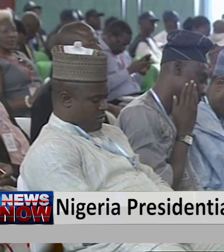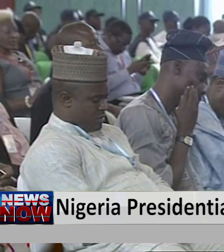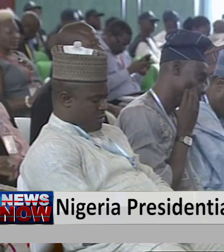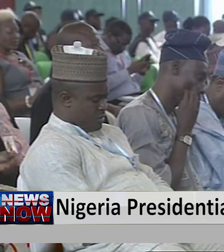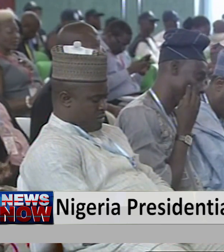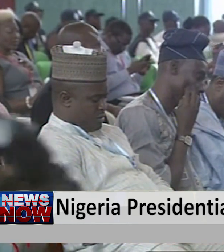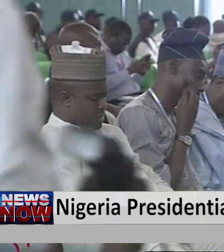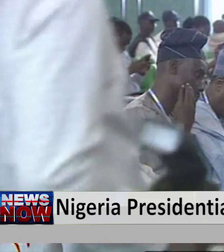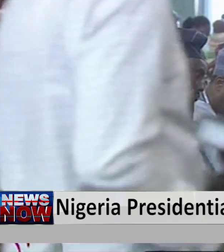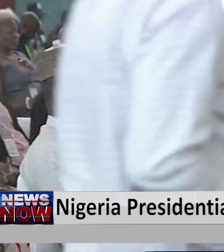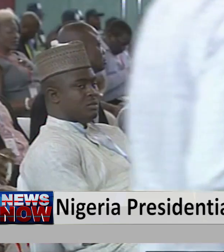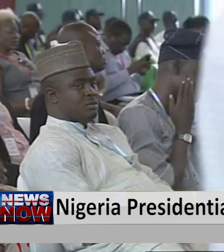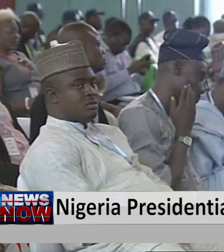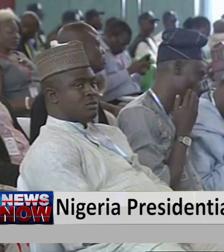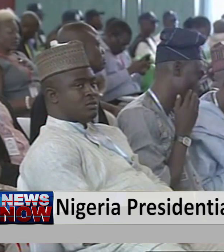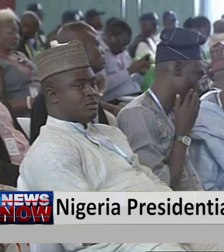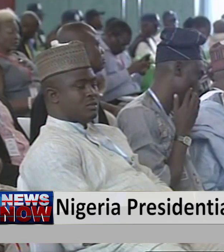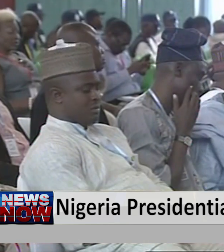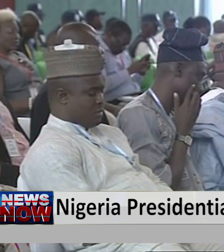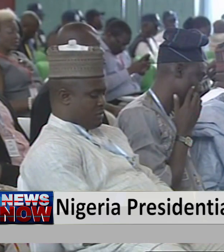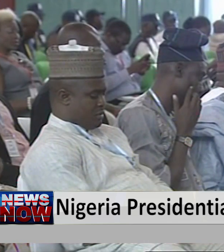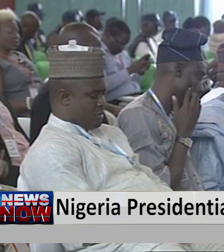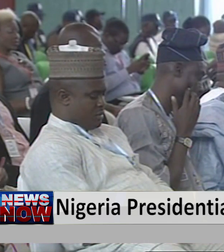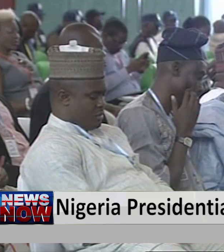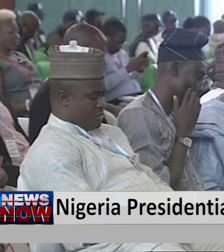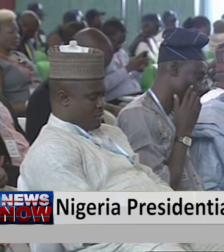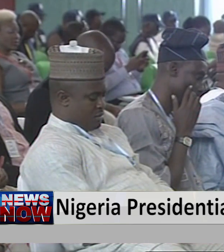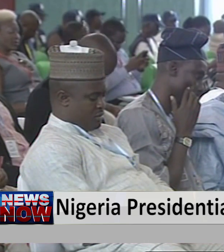collected by Professor Daramola.